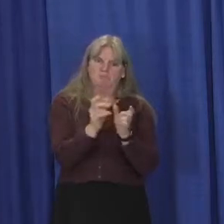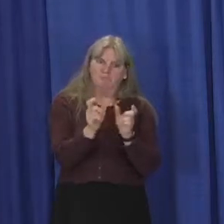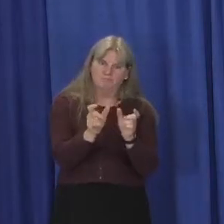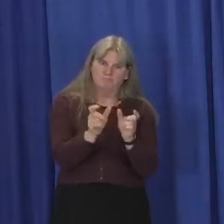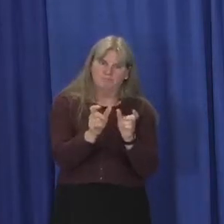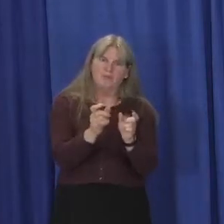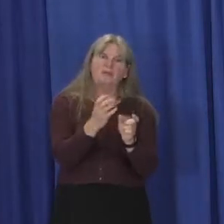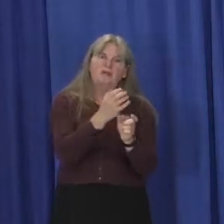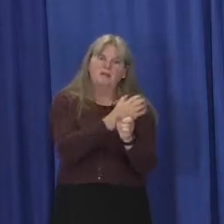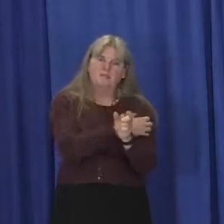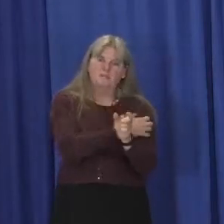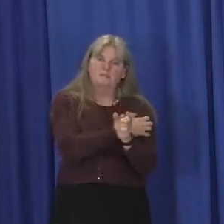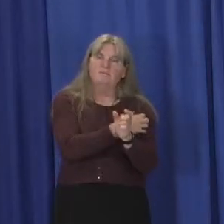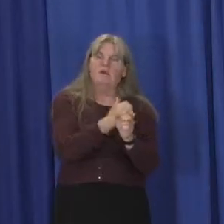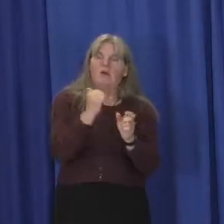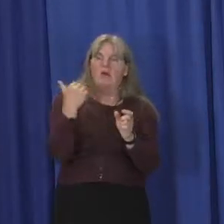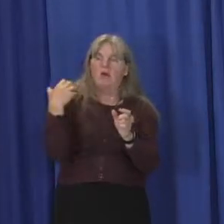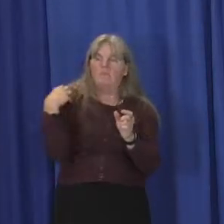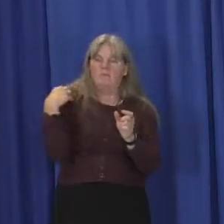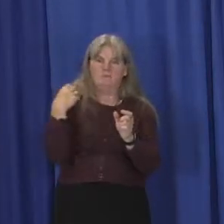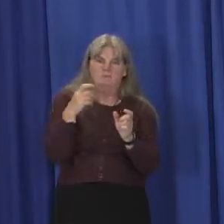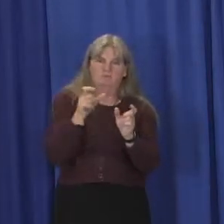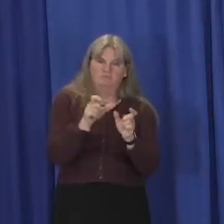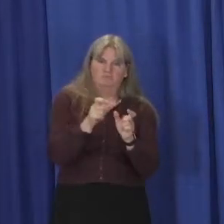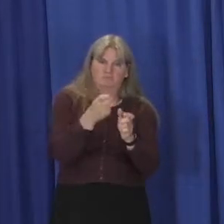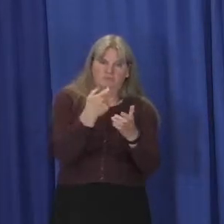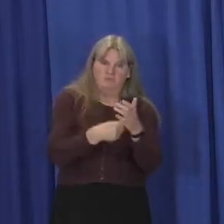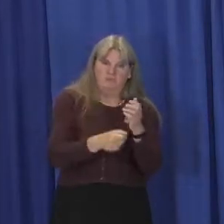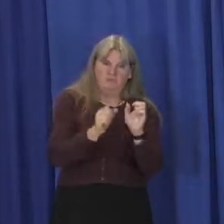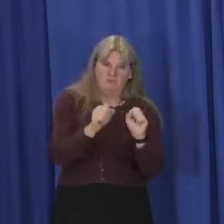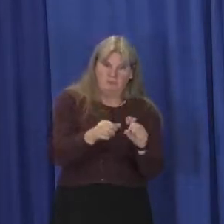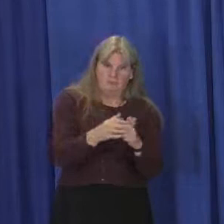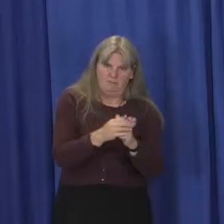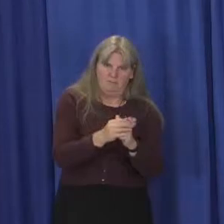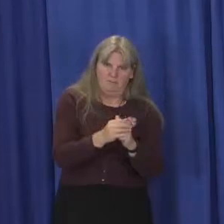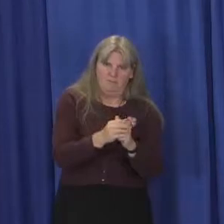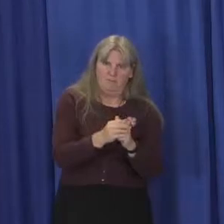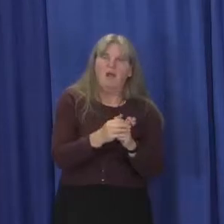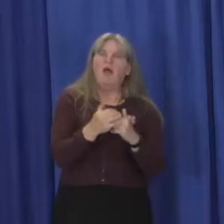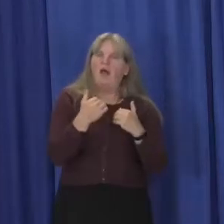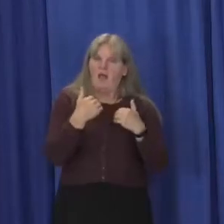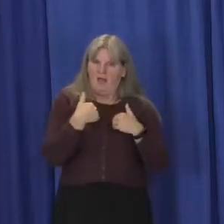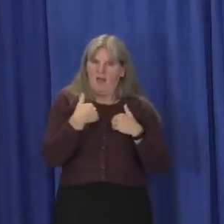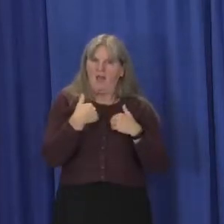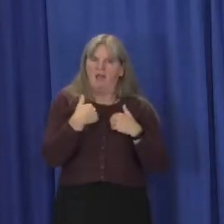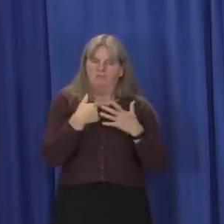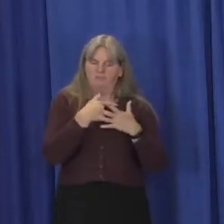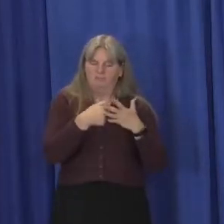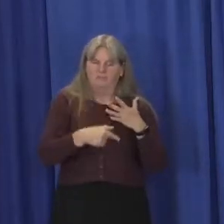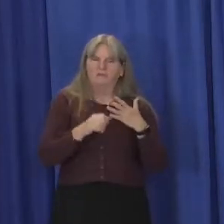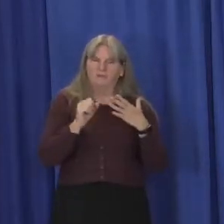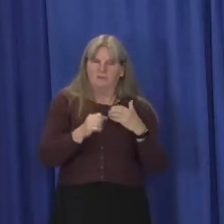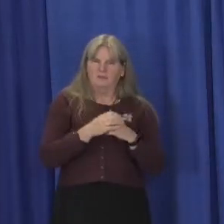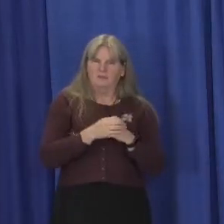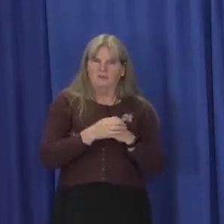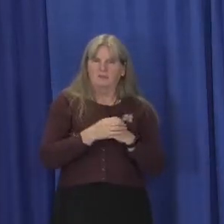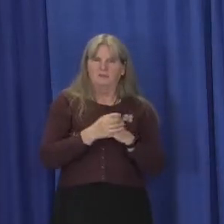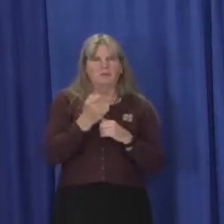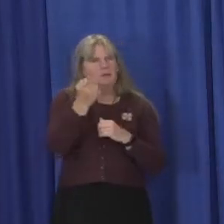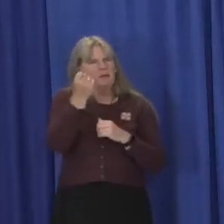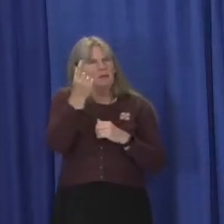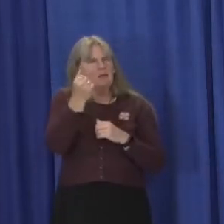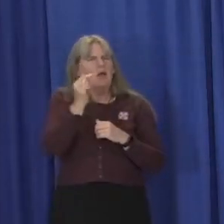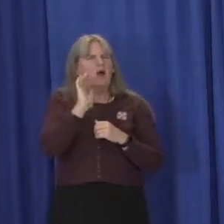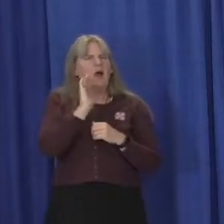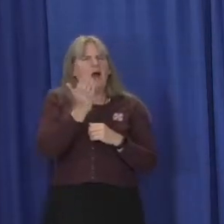use enforcement to do that. And we have many levers to do so. We use a graduated